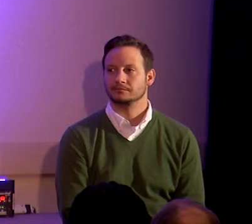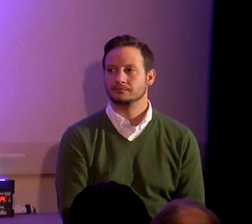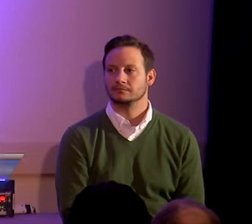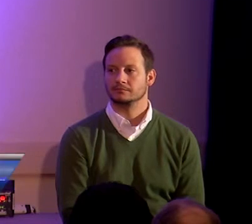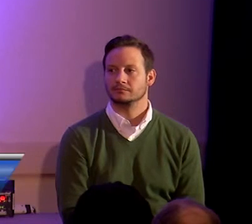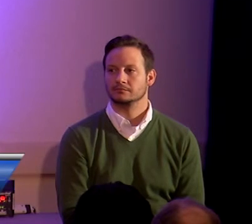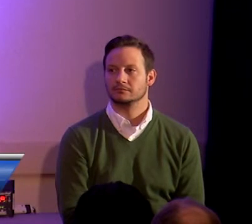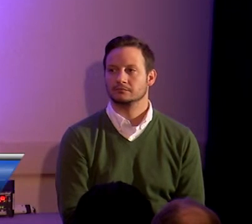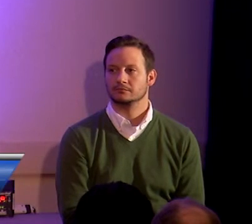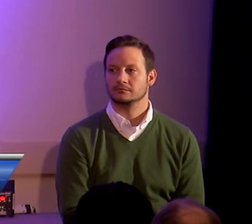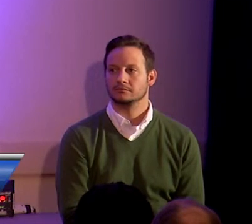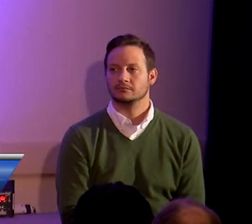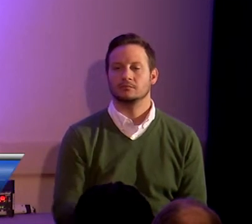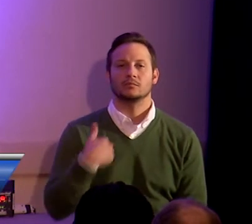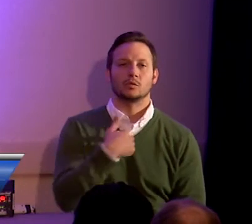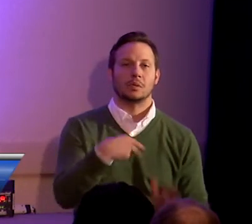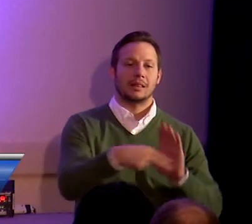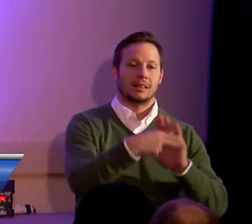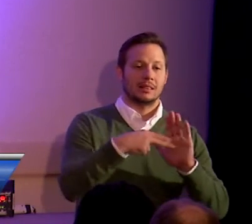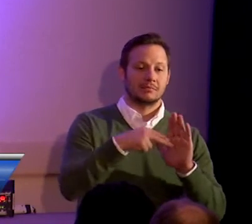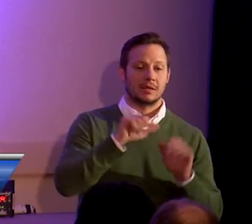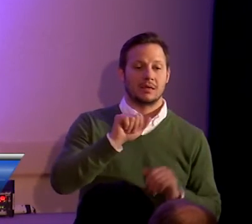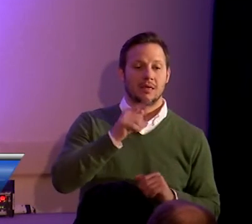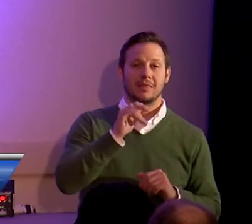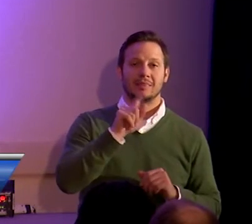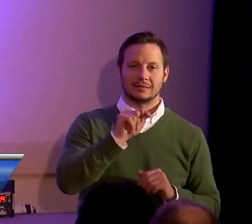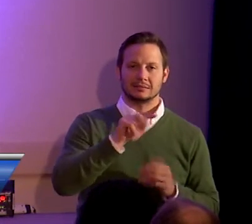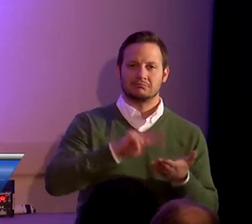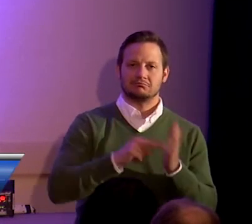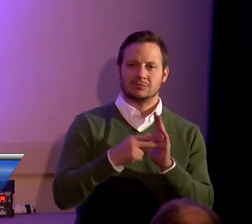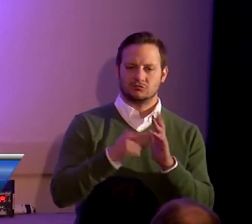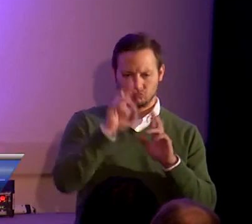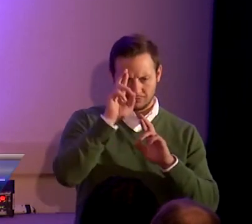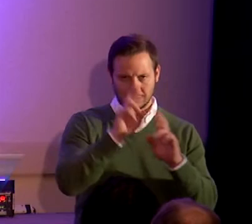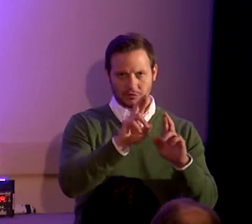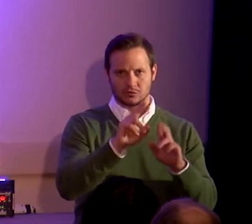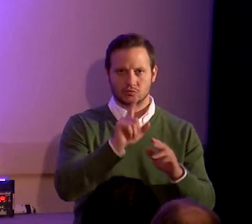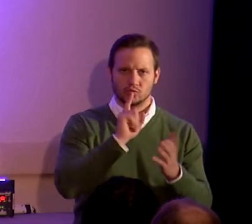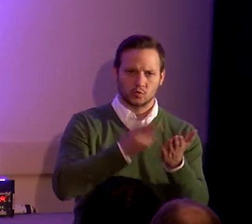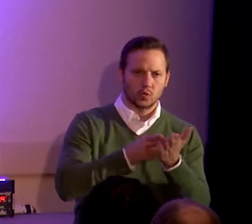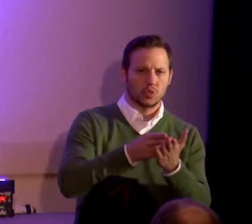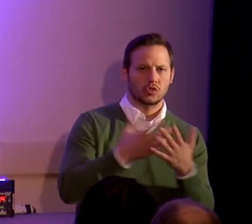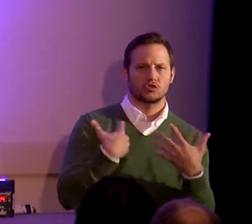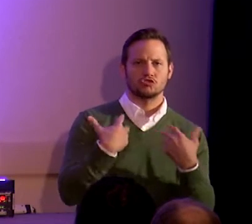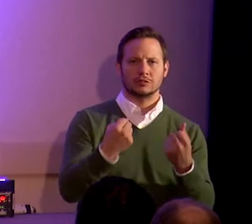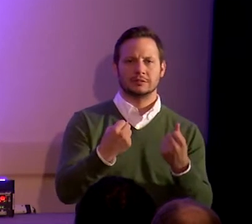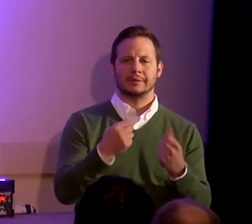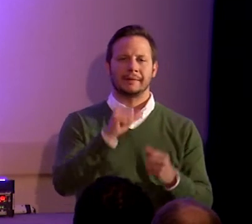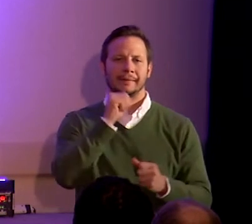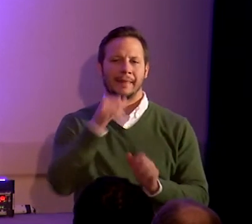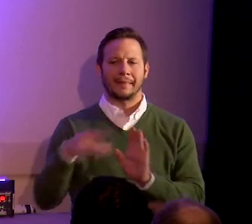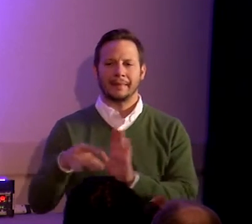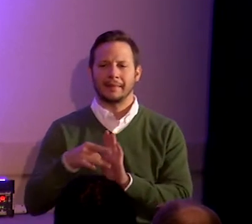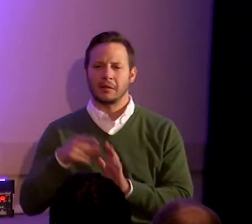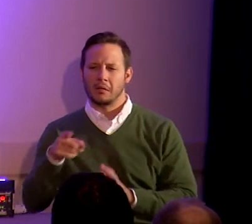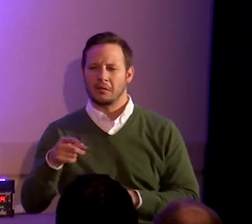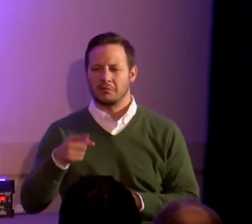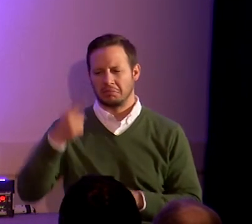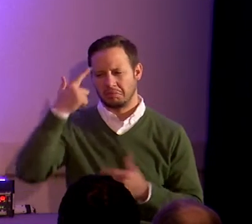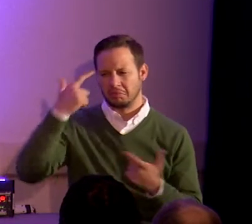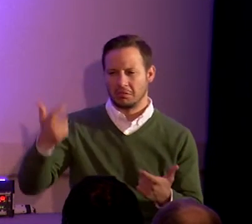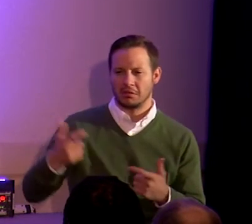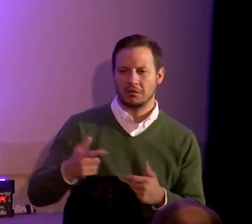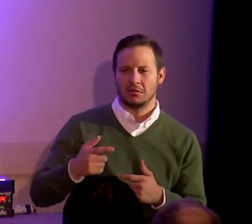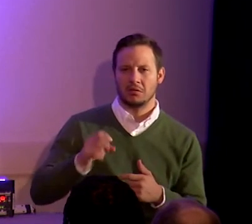Where labeling ourselves with the word atheist comes with a badge of respect, with truth and courage, rather than the stigma of self-righteousness and